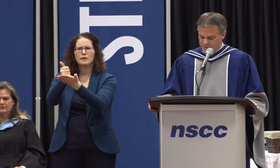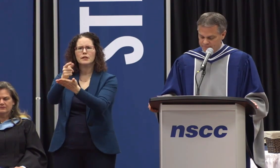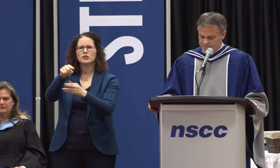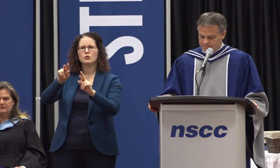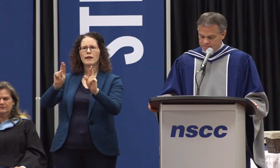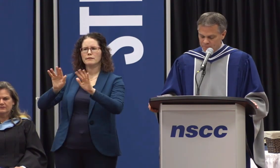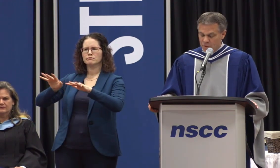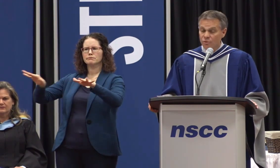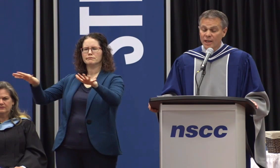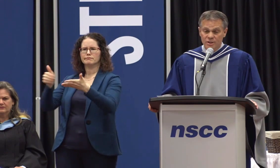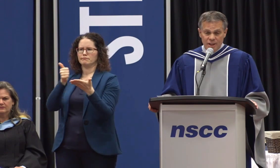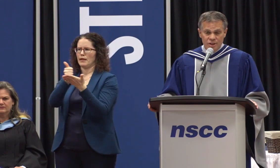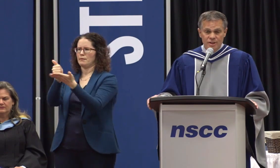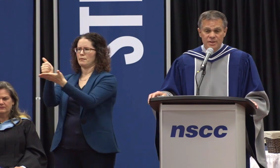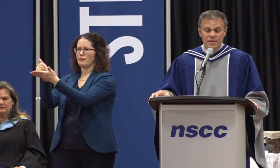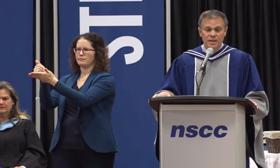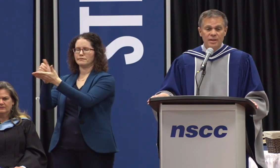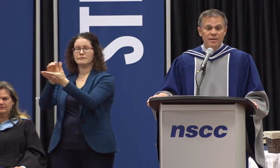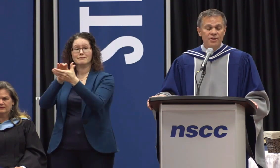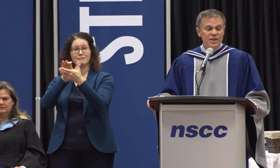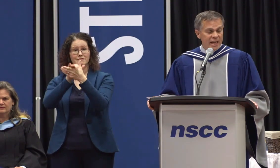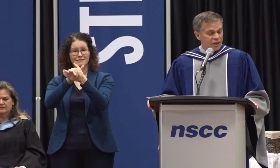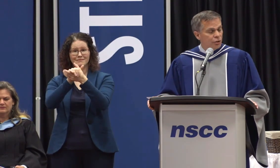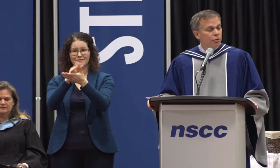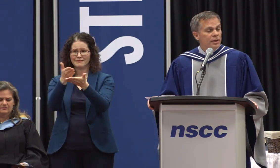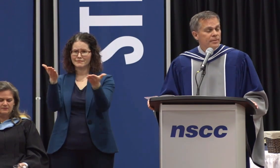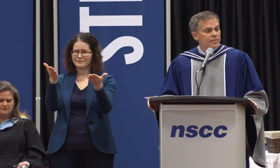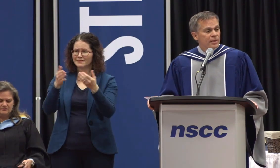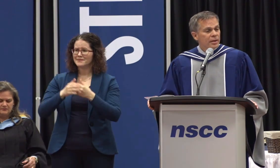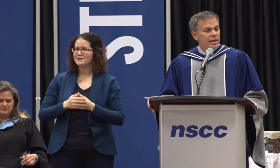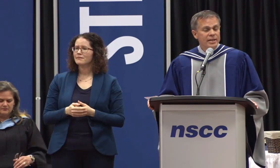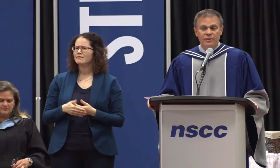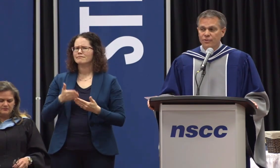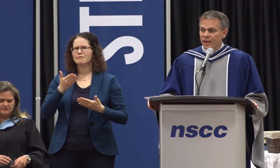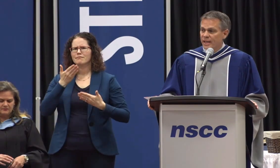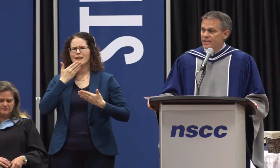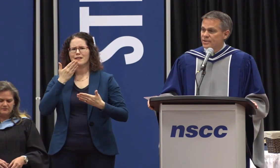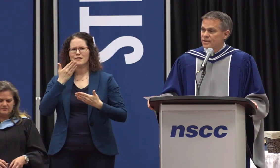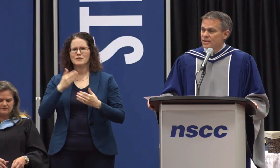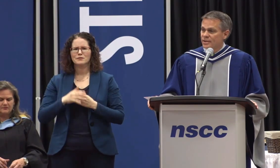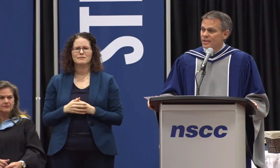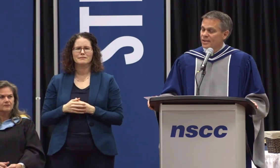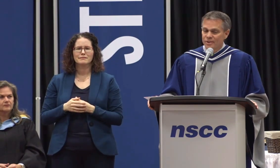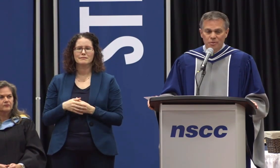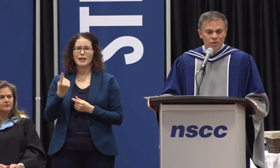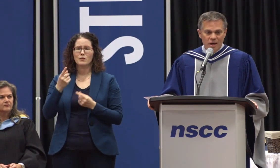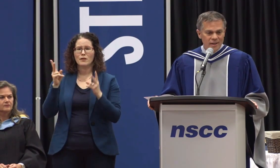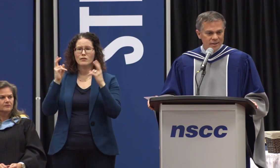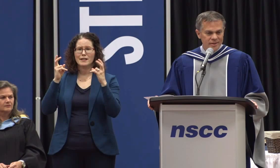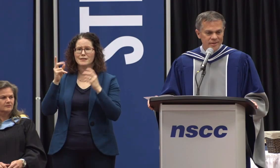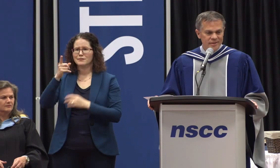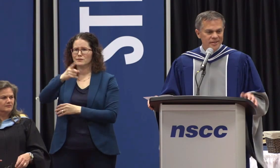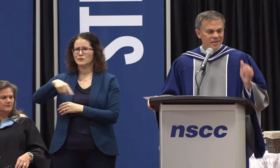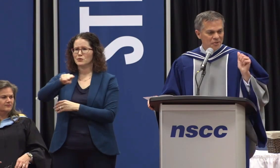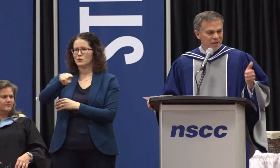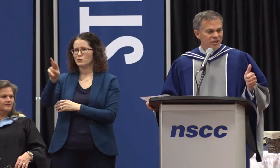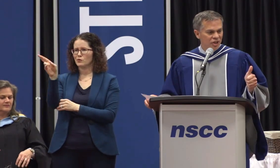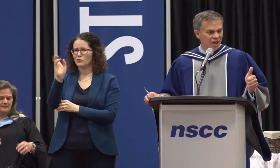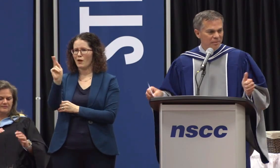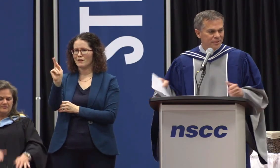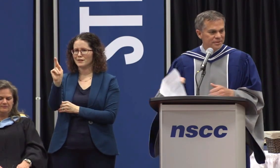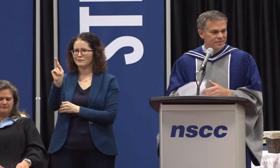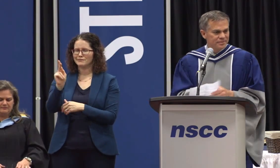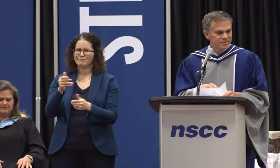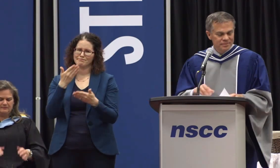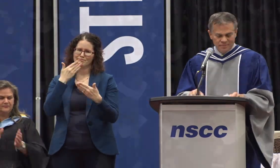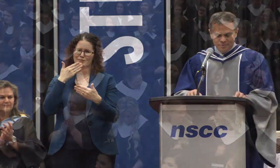have. Congratulations, thank you, and in a phrase, you rock. Great